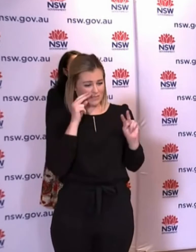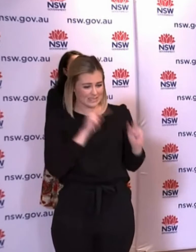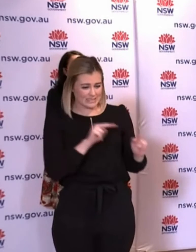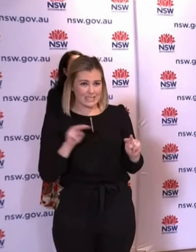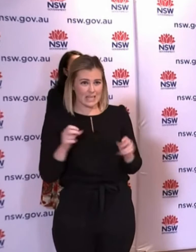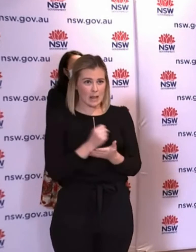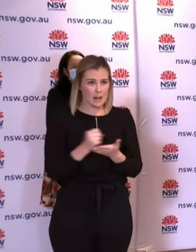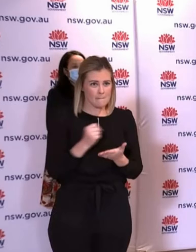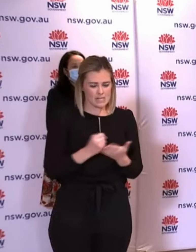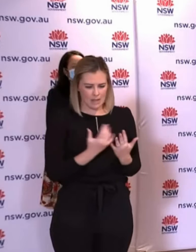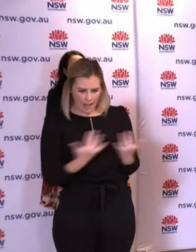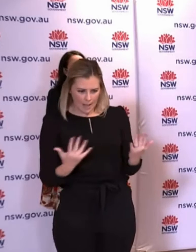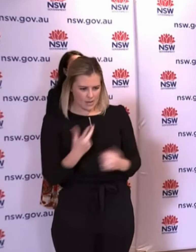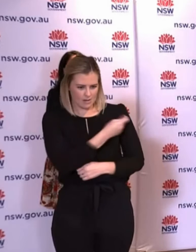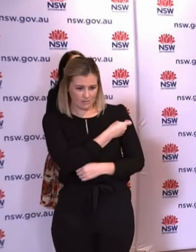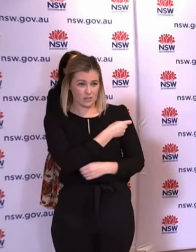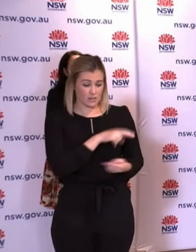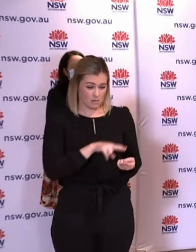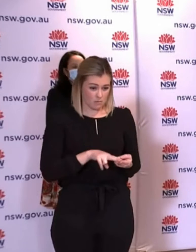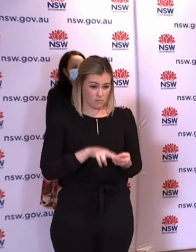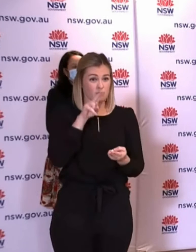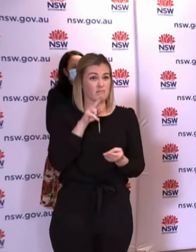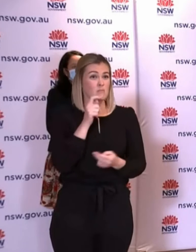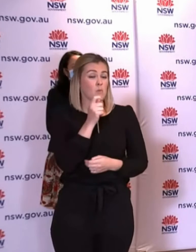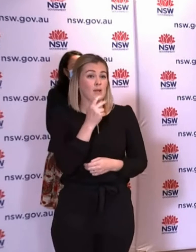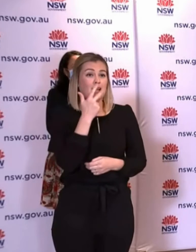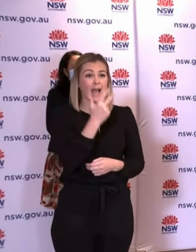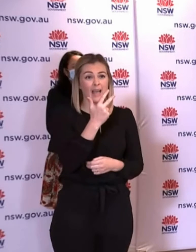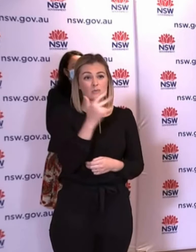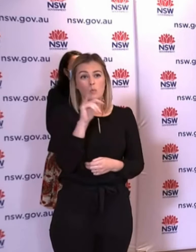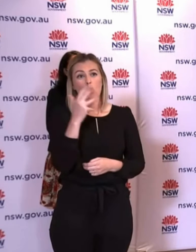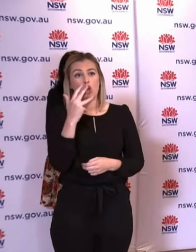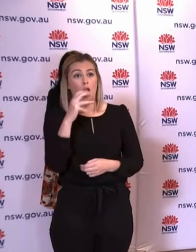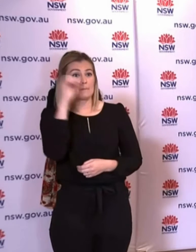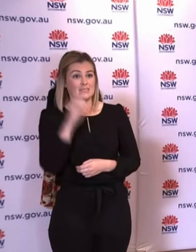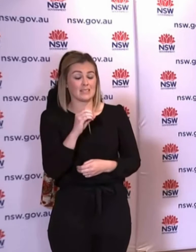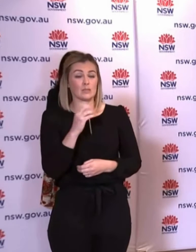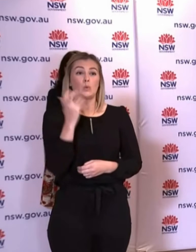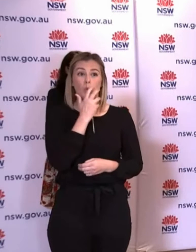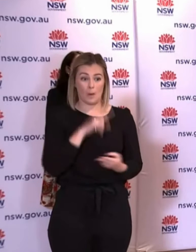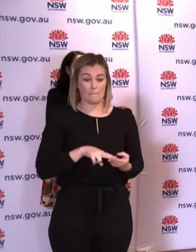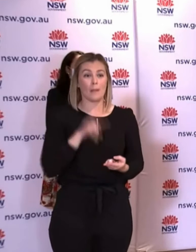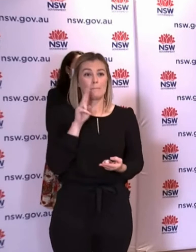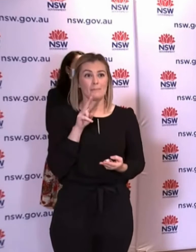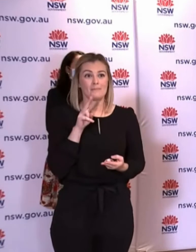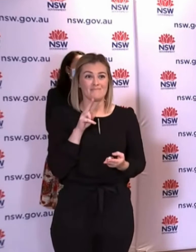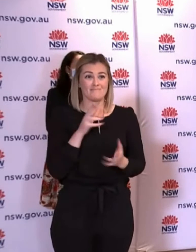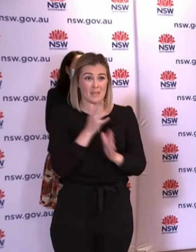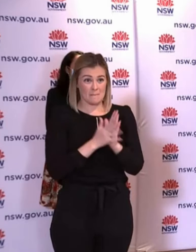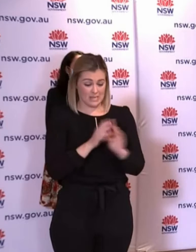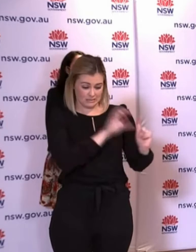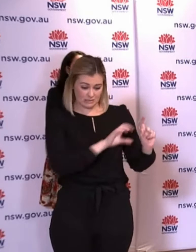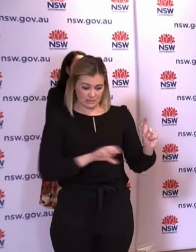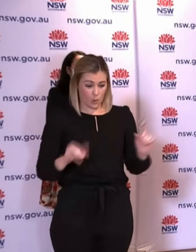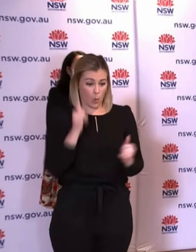vaccinations by nearly 8 to 9%. So the people who are in those areas that are very challenged are